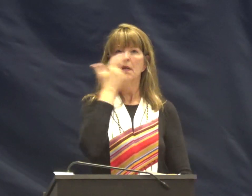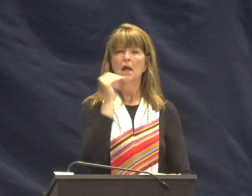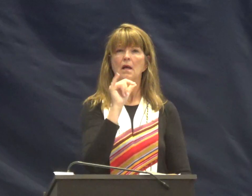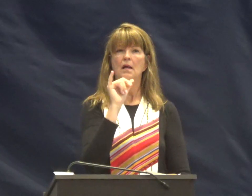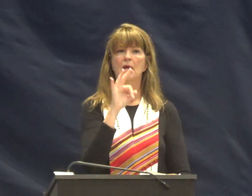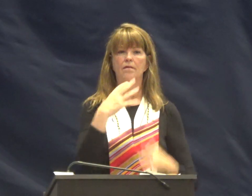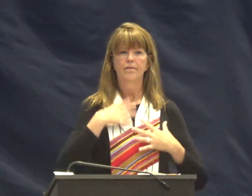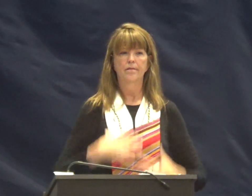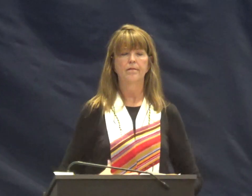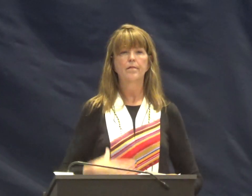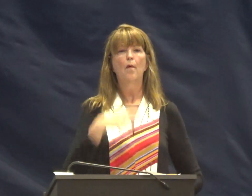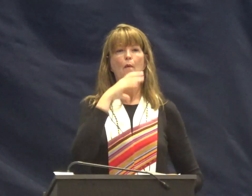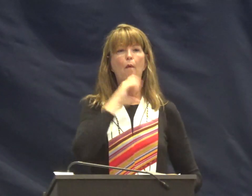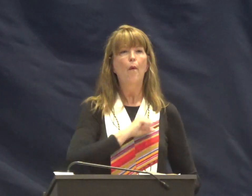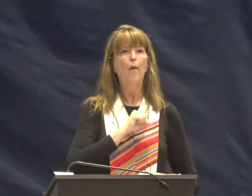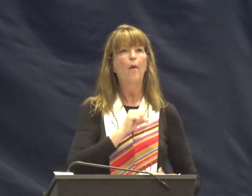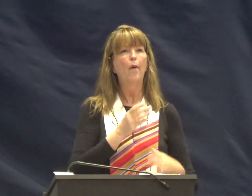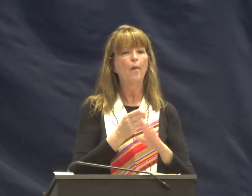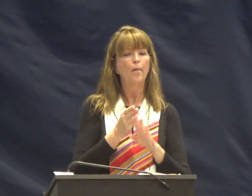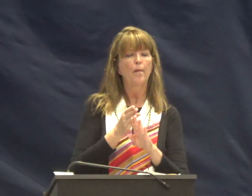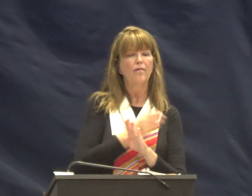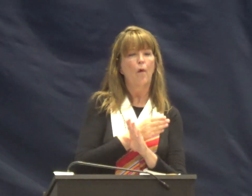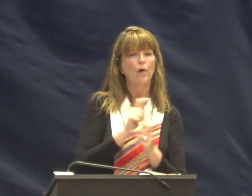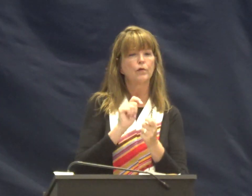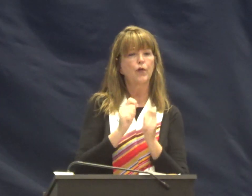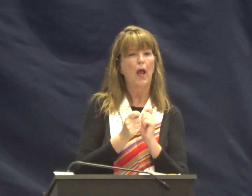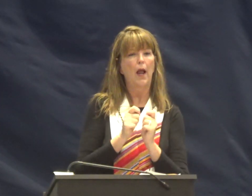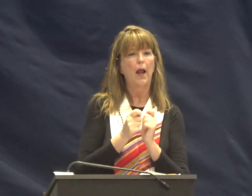and those who are poor will scrimp and save